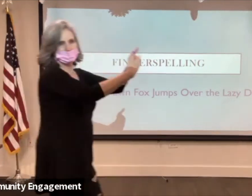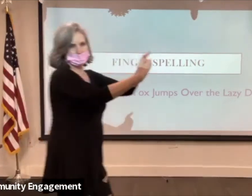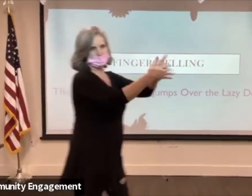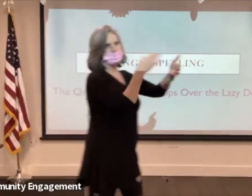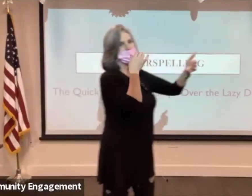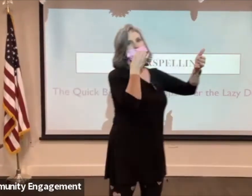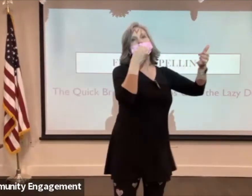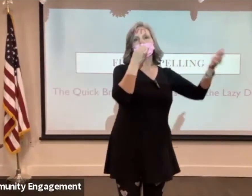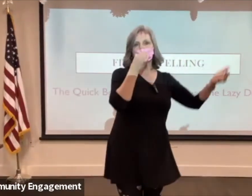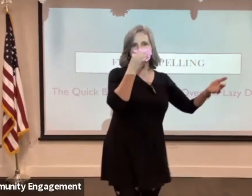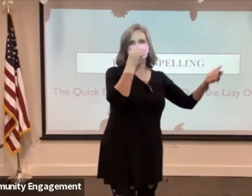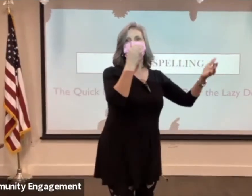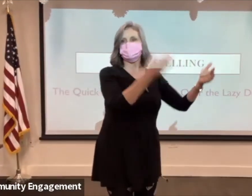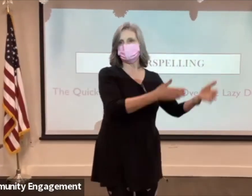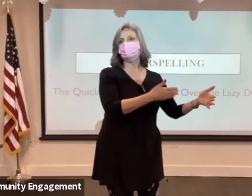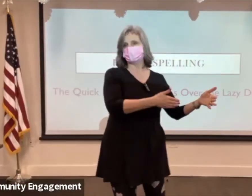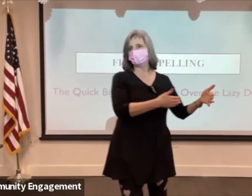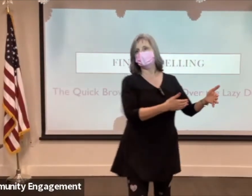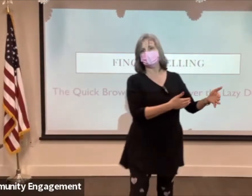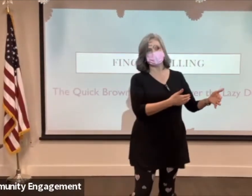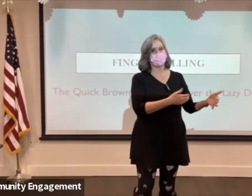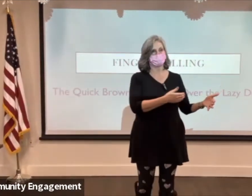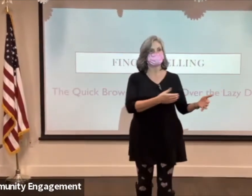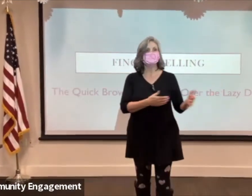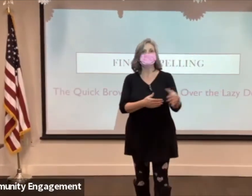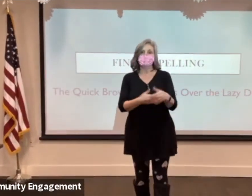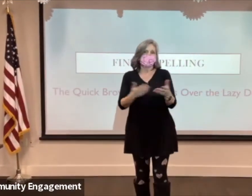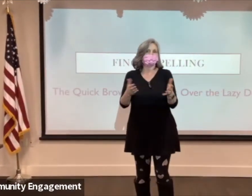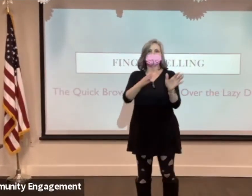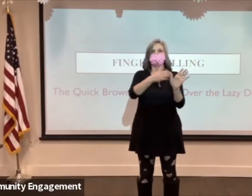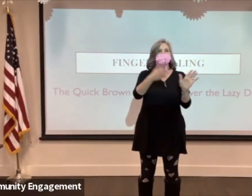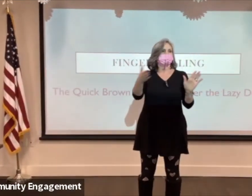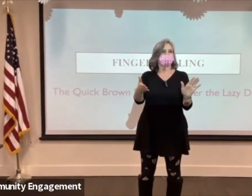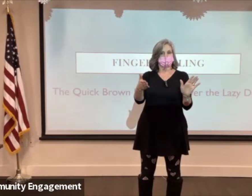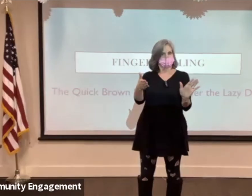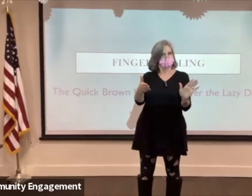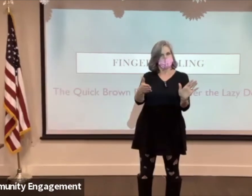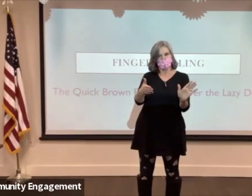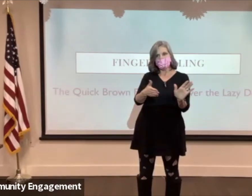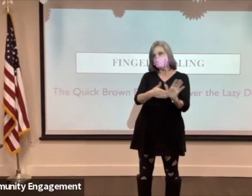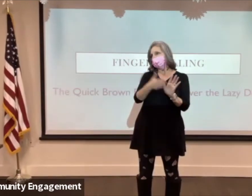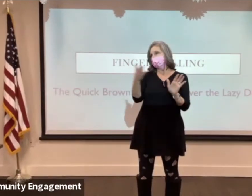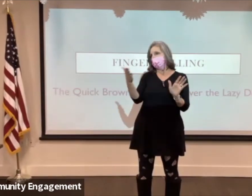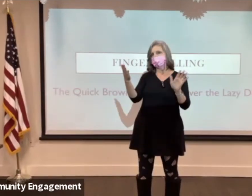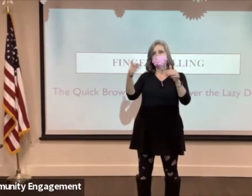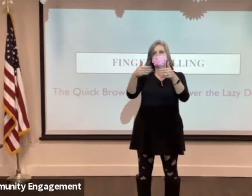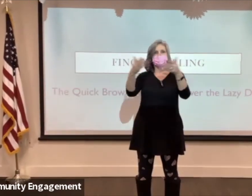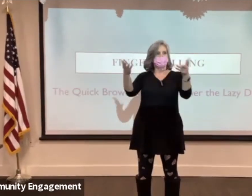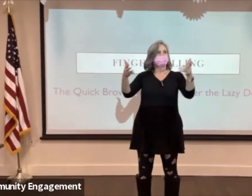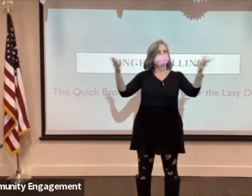coming in, that wouldn't be a good seat for someone who is deaf. So again, this applies to the classroom as well. If you have family or